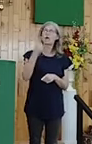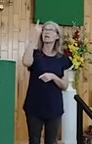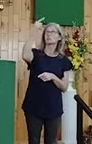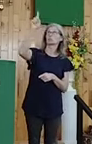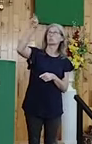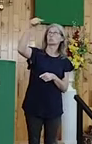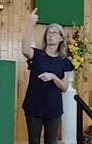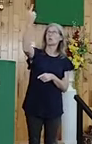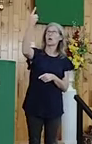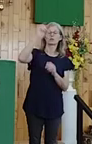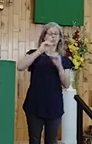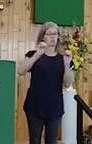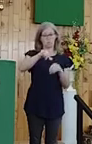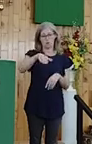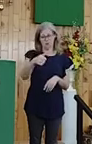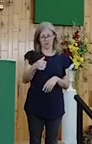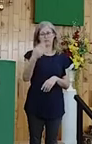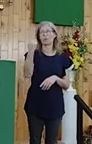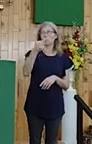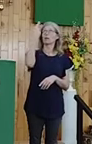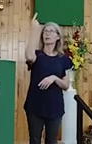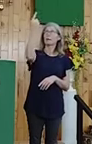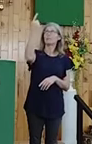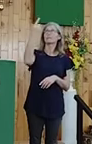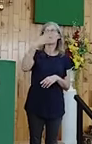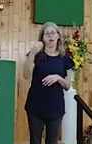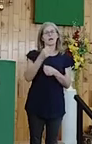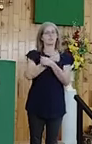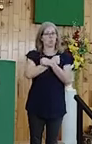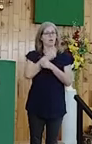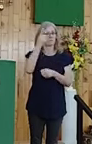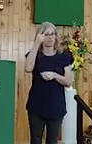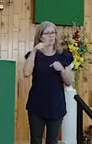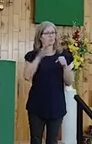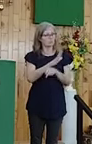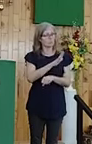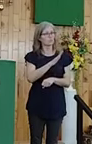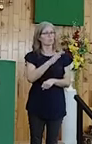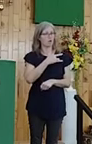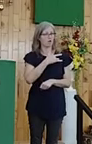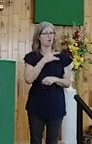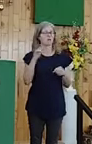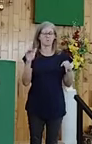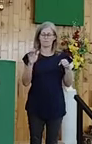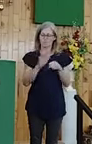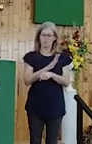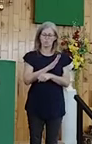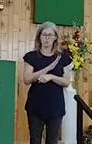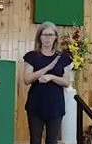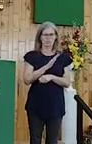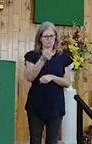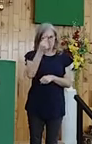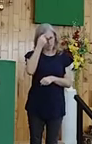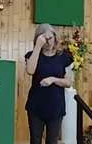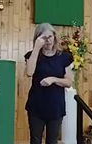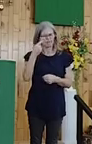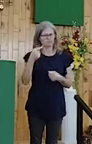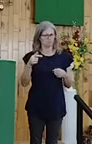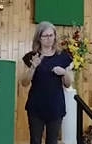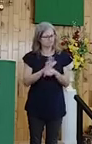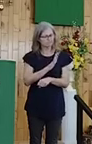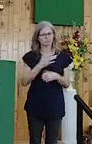there is no other than he, and to love him with all your heart, with all your understanding,